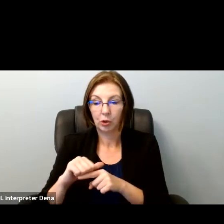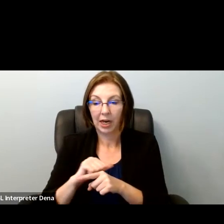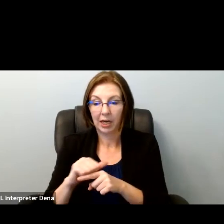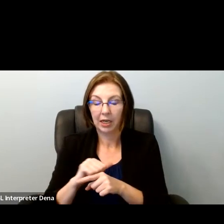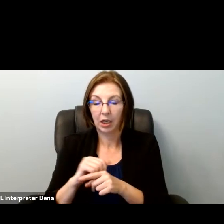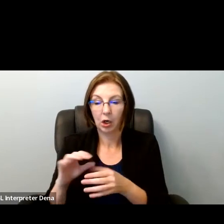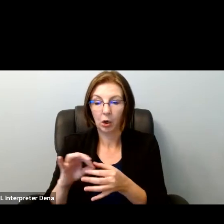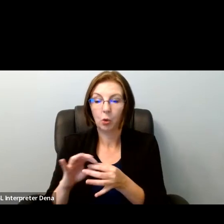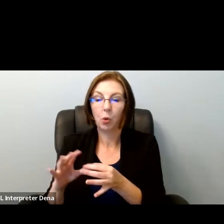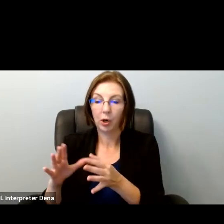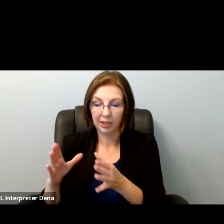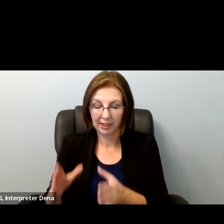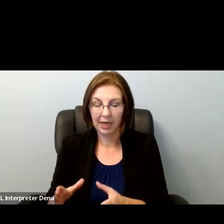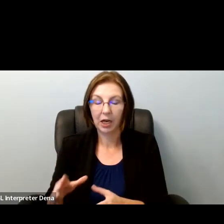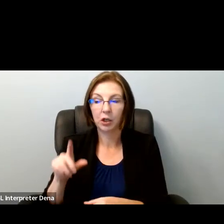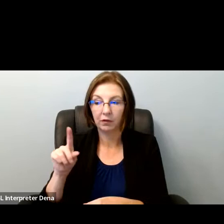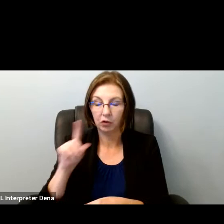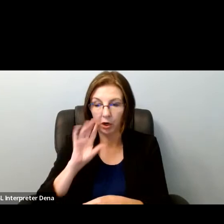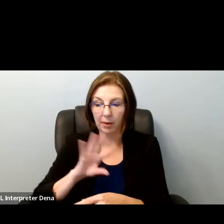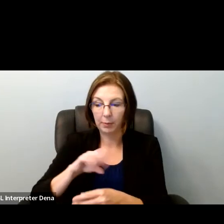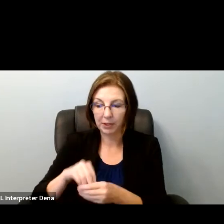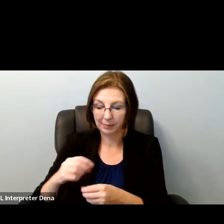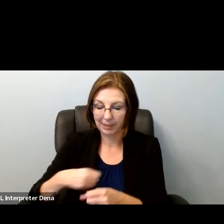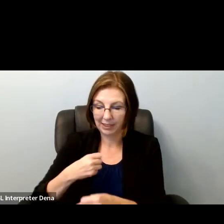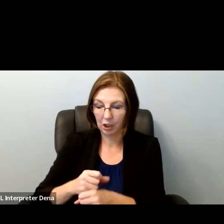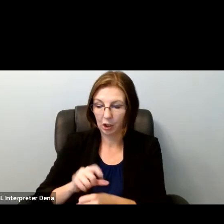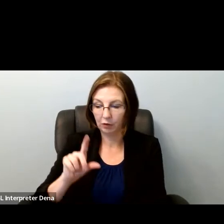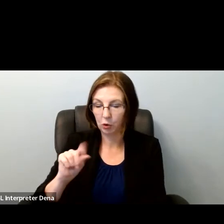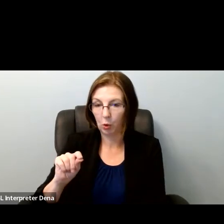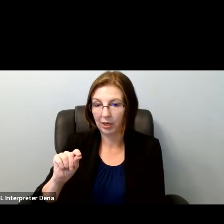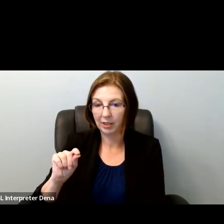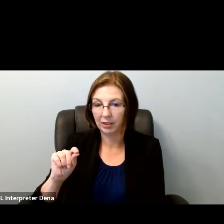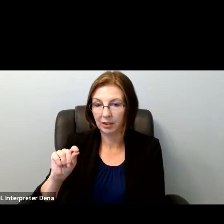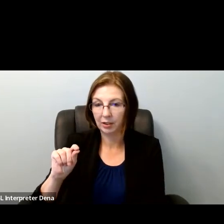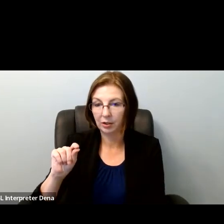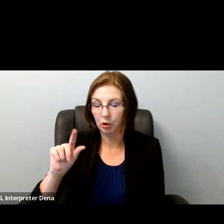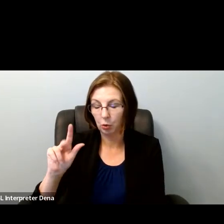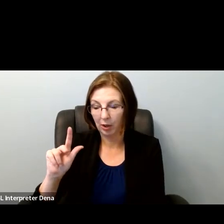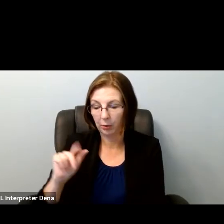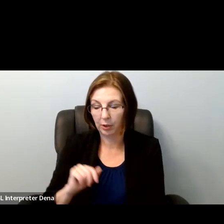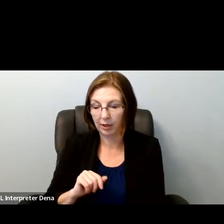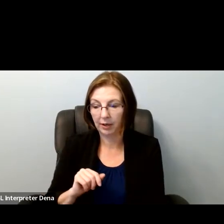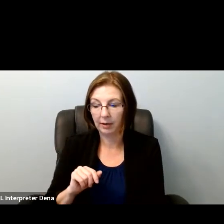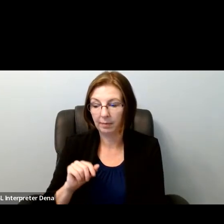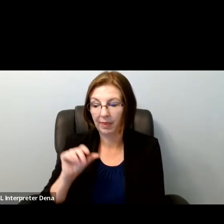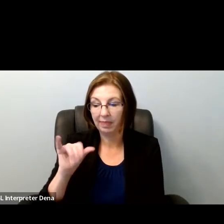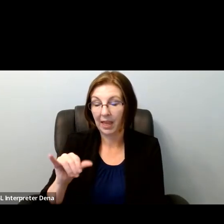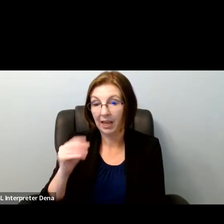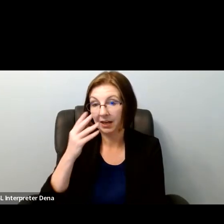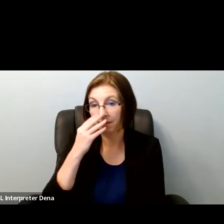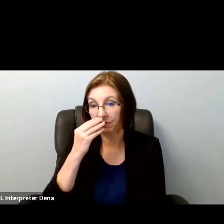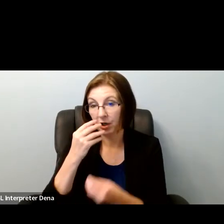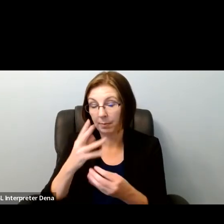and statistics for the fiscal year 2023. He also presented information about number one,